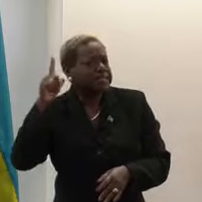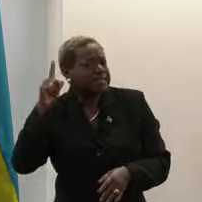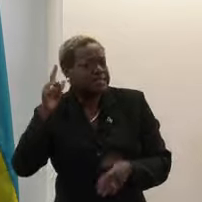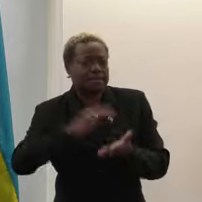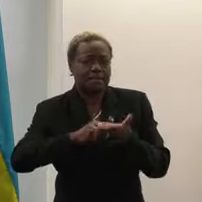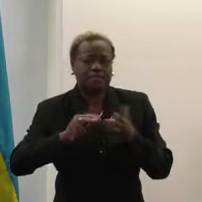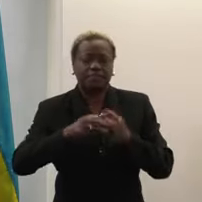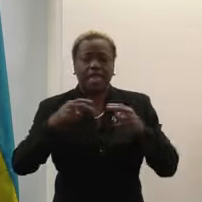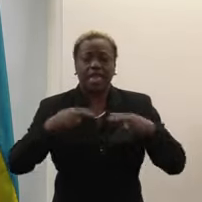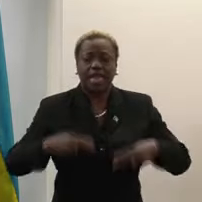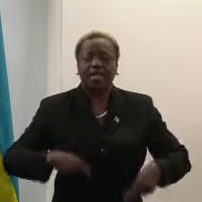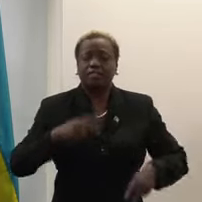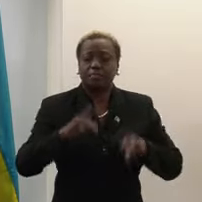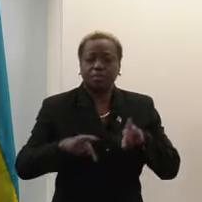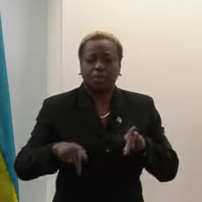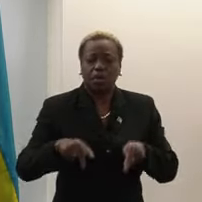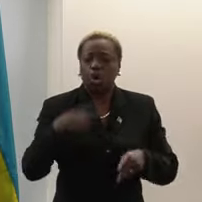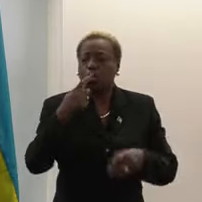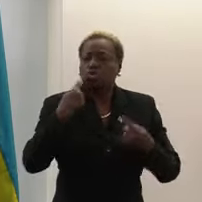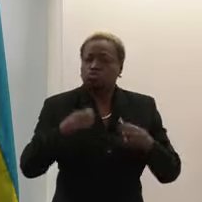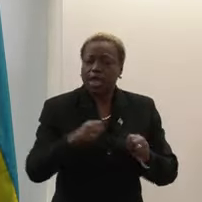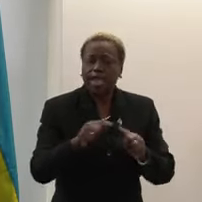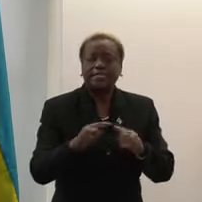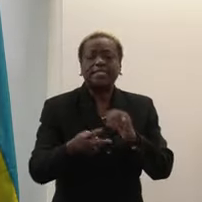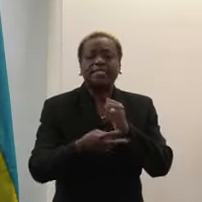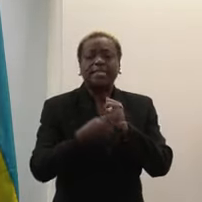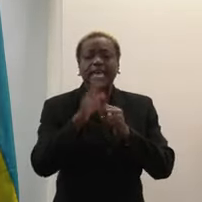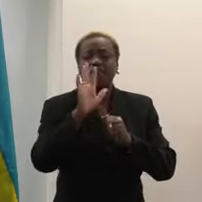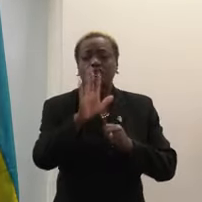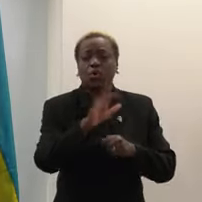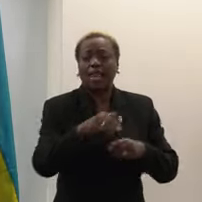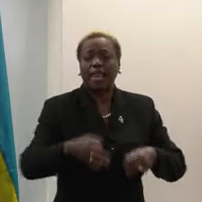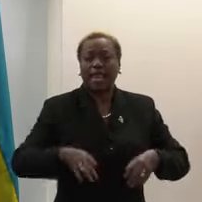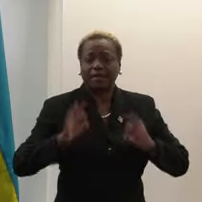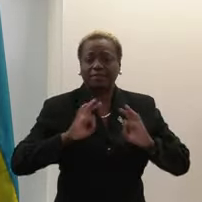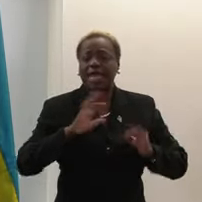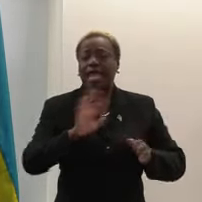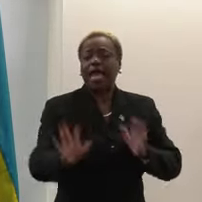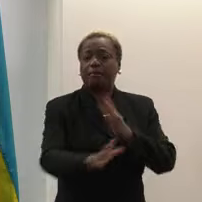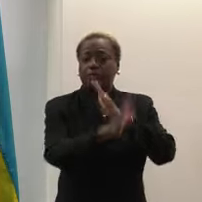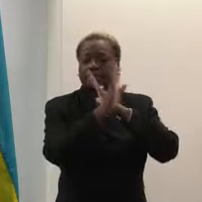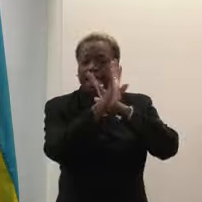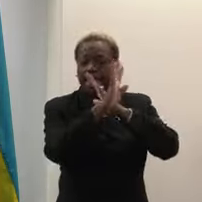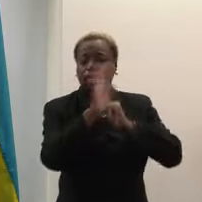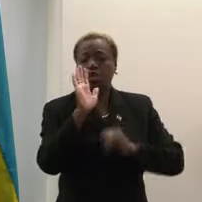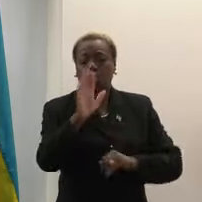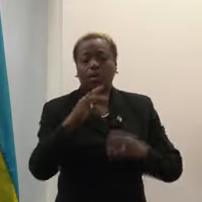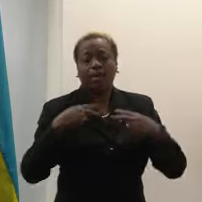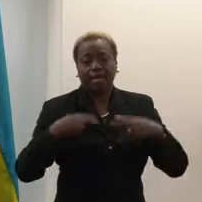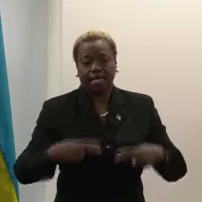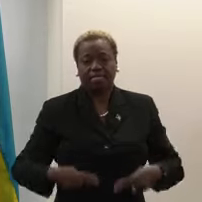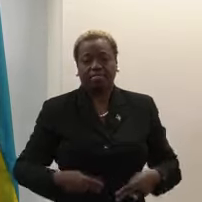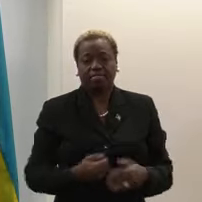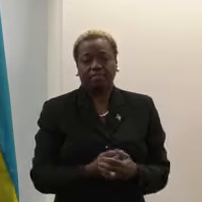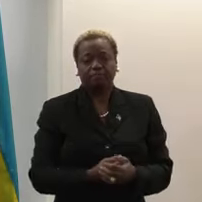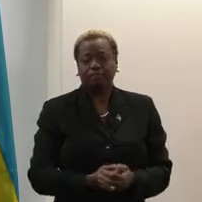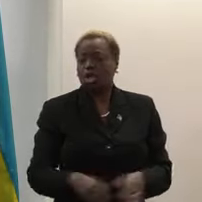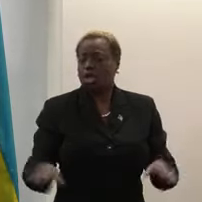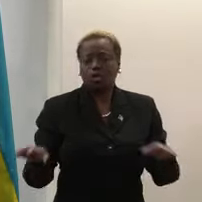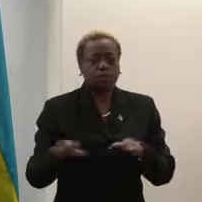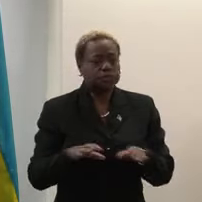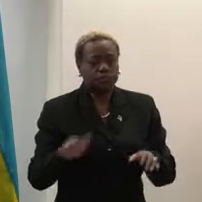officials who are trying to save your life and protect your health. Do